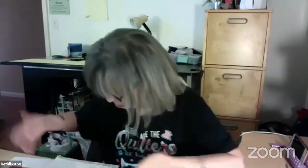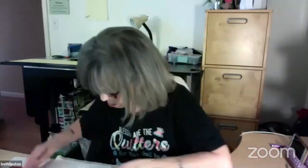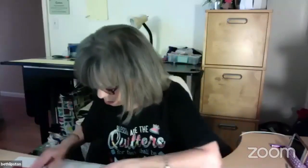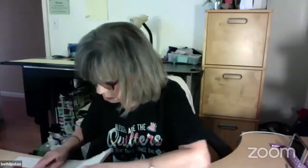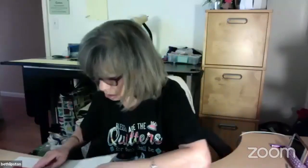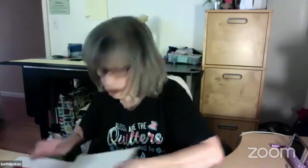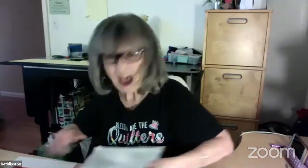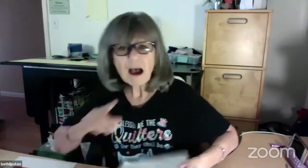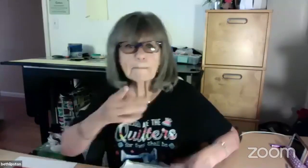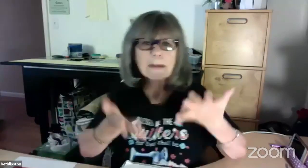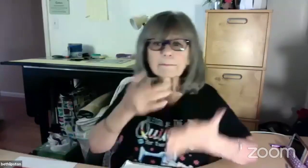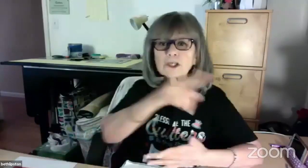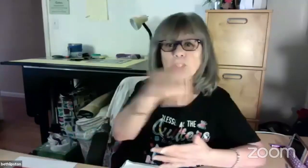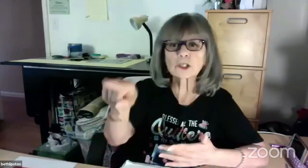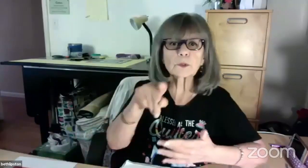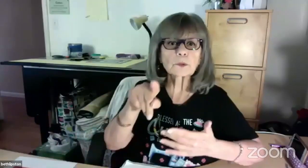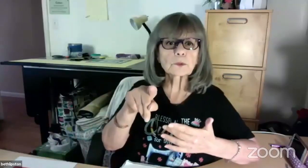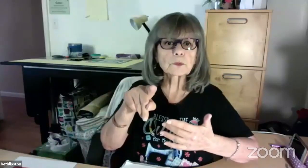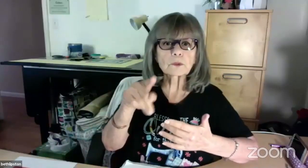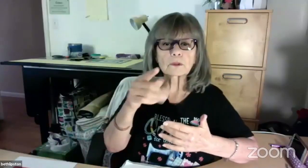phone number. And if you'll give me just a moment,